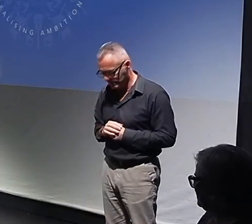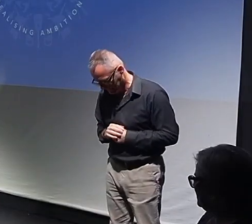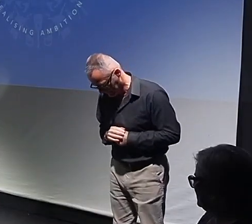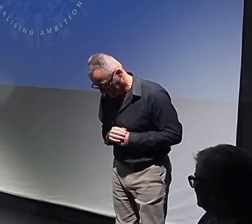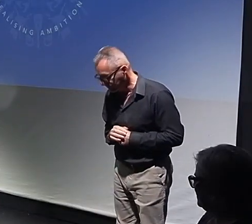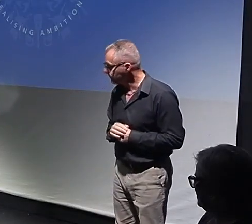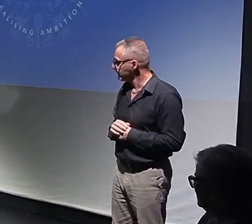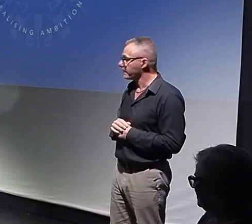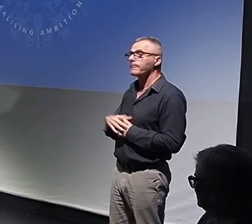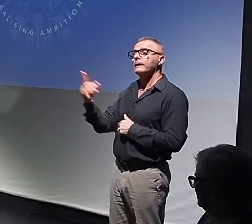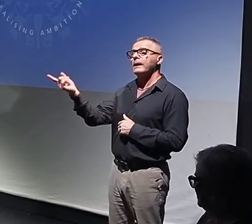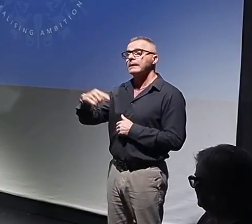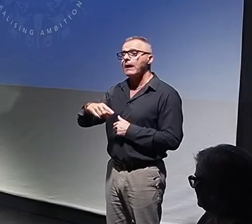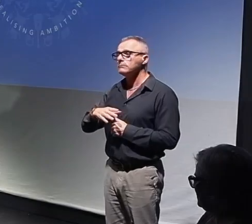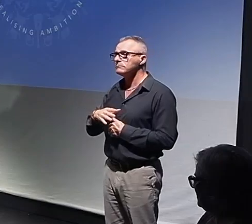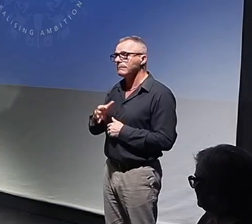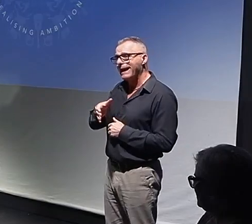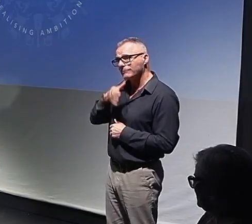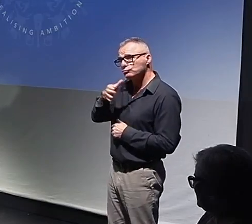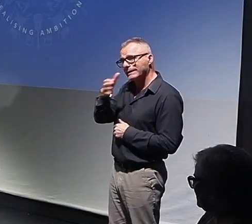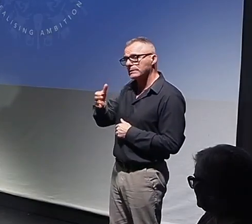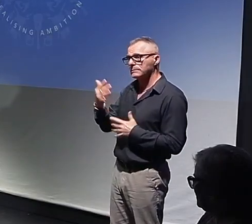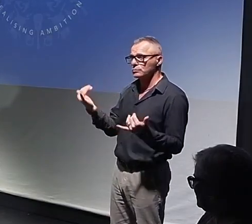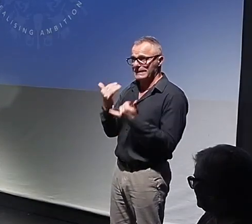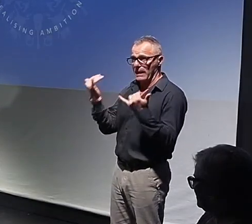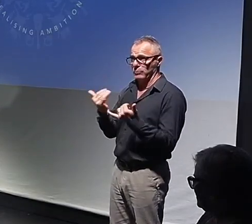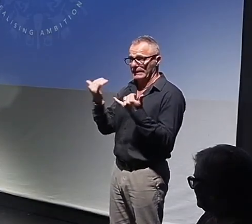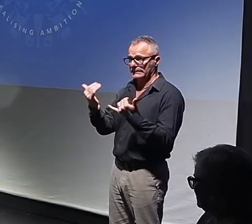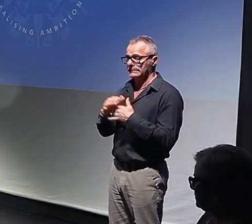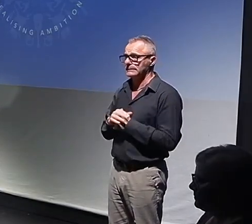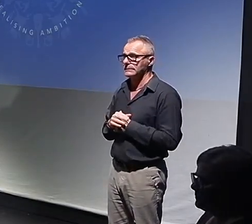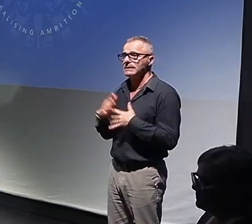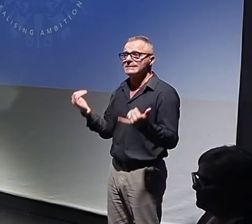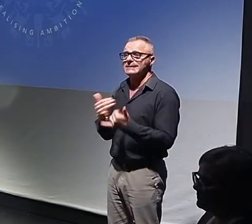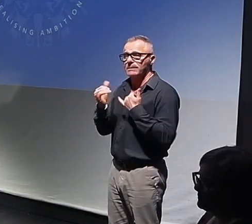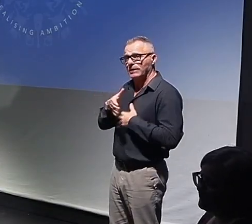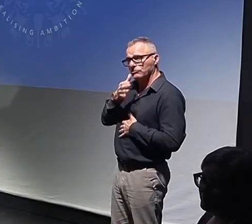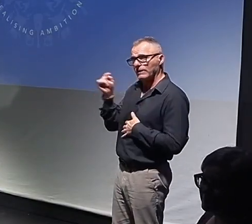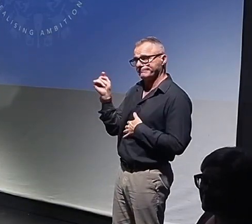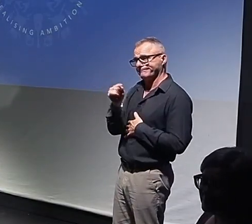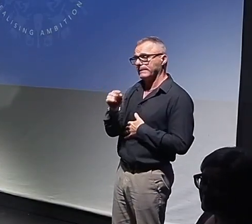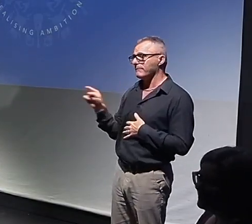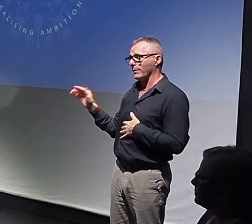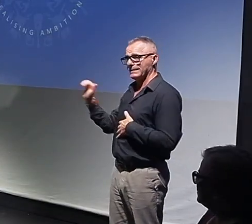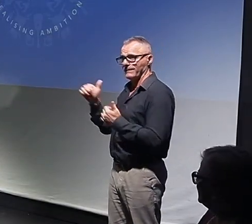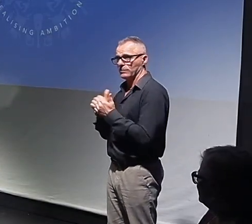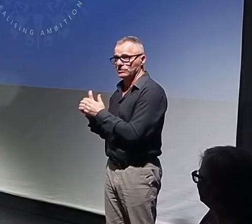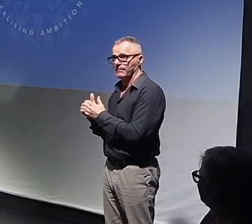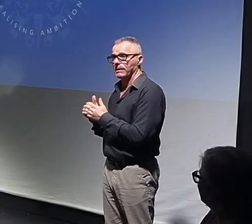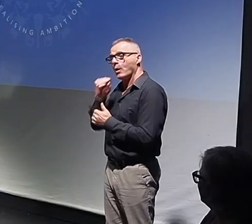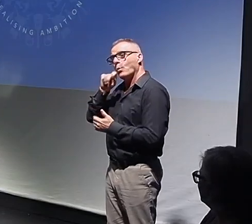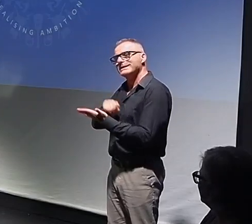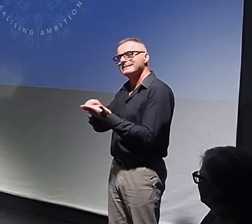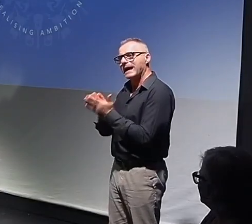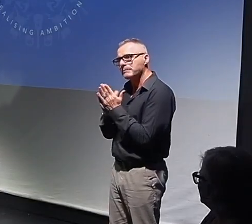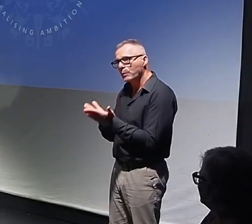Come and join us for a drink to celebrate his fellowship, and there's a few books to sign,